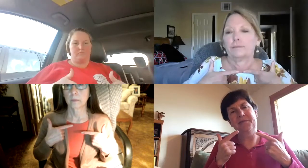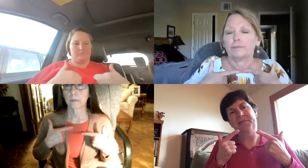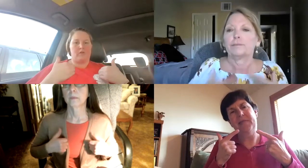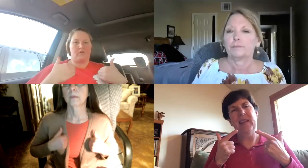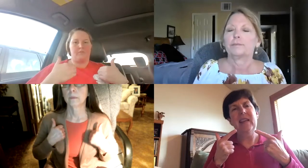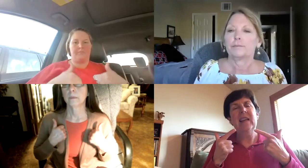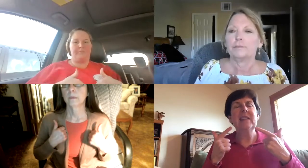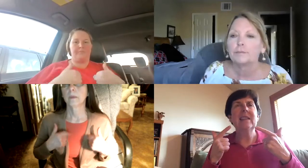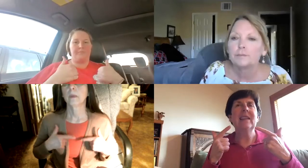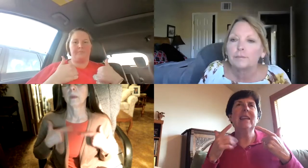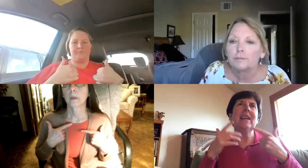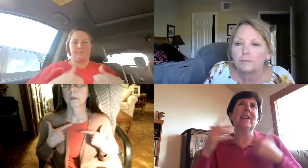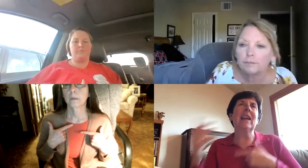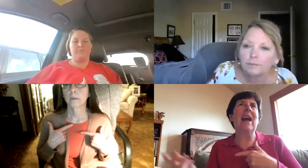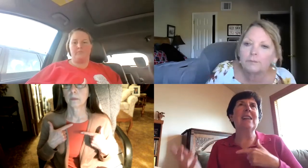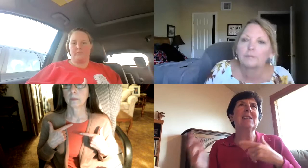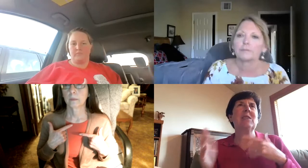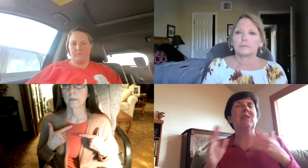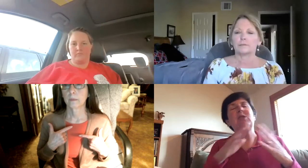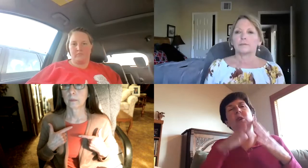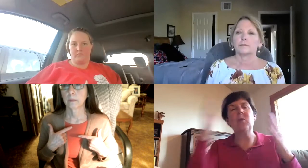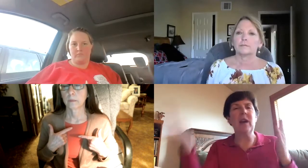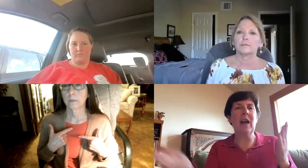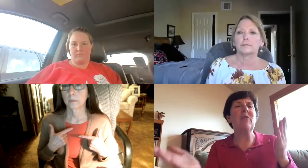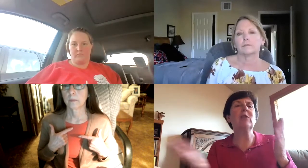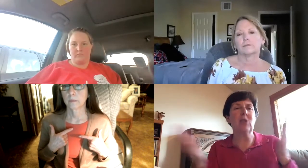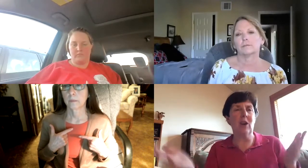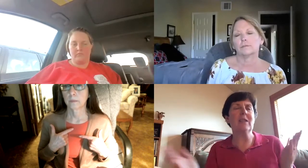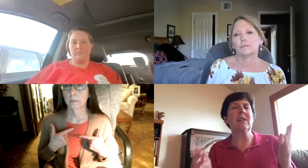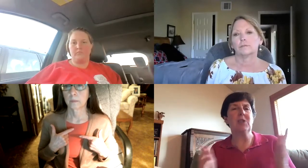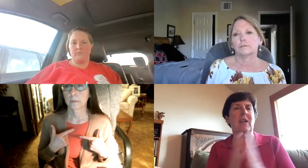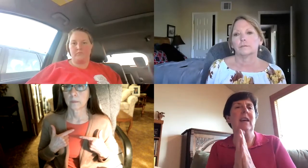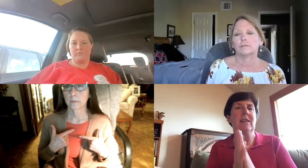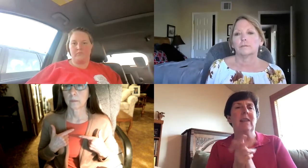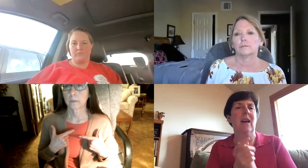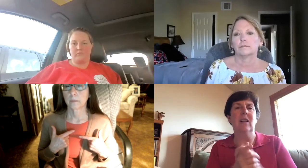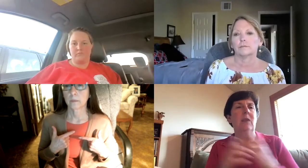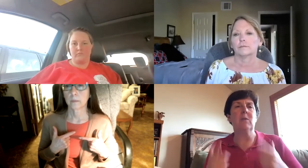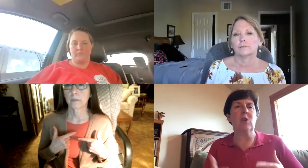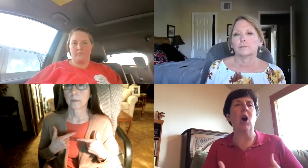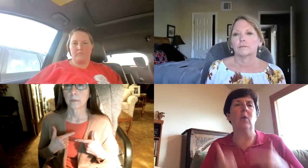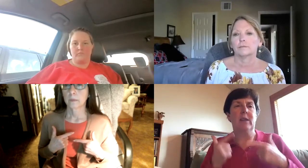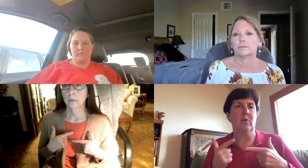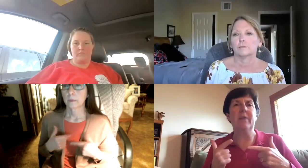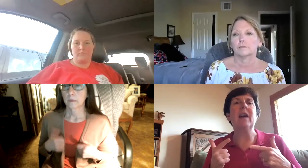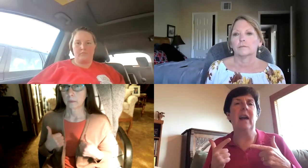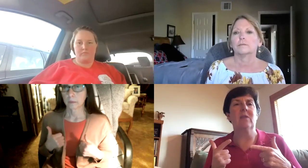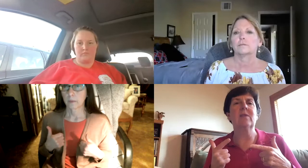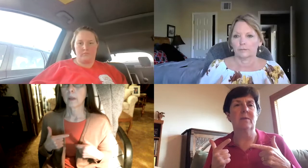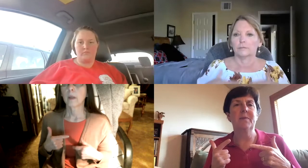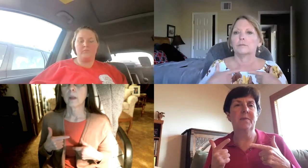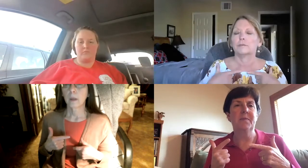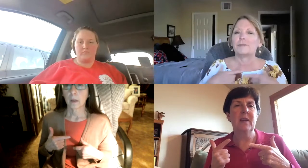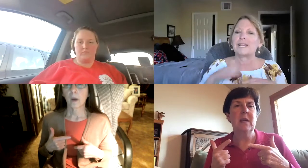Okay. In the last, so when I first started teaching ASL, it was always with